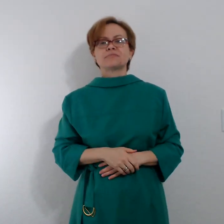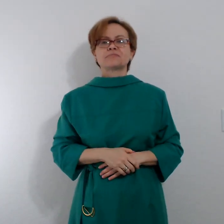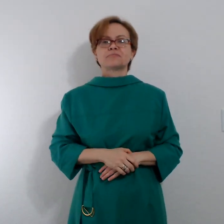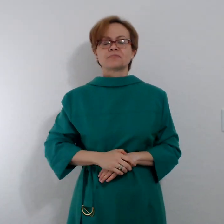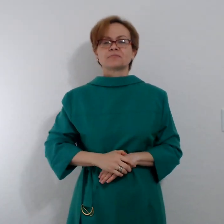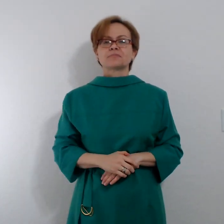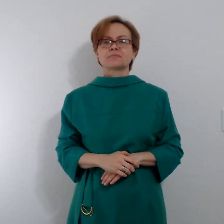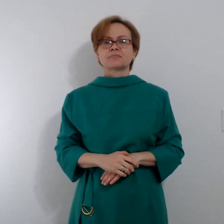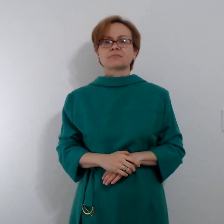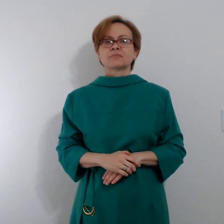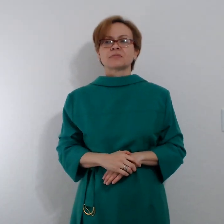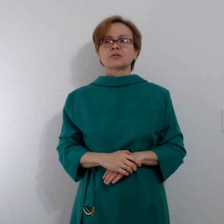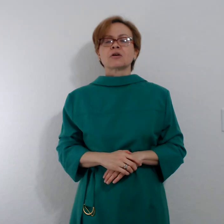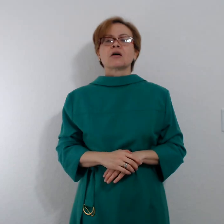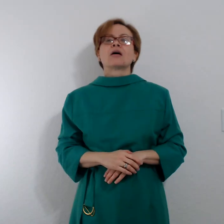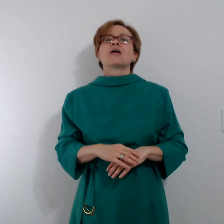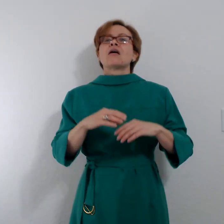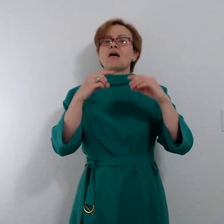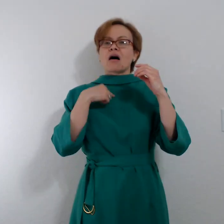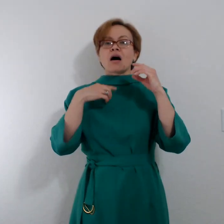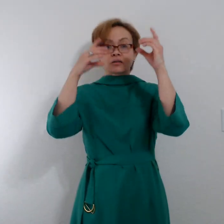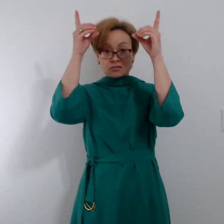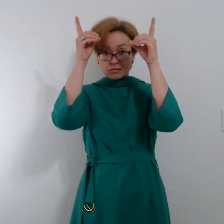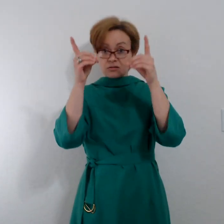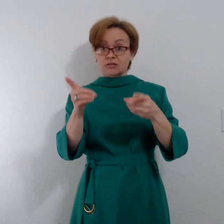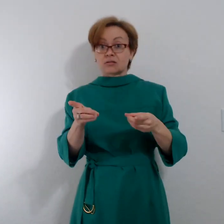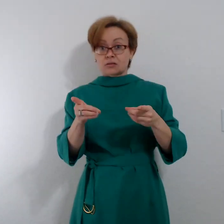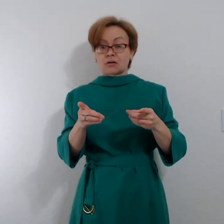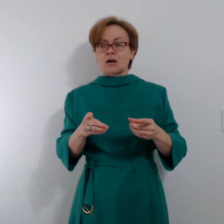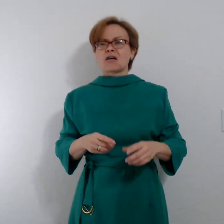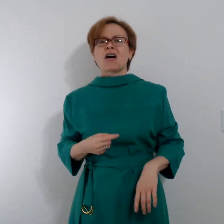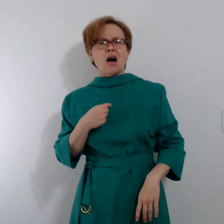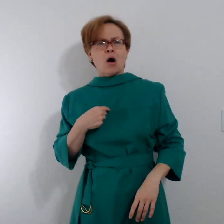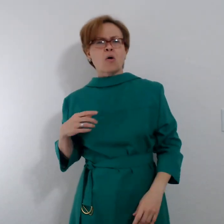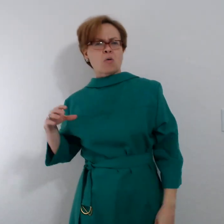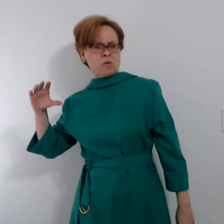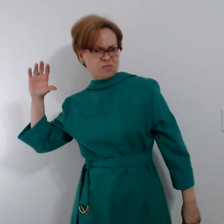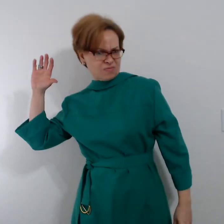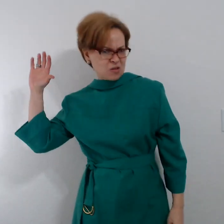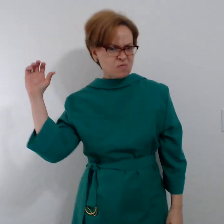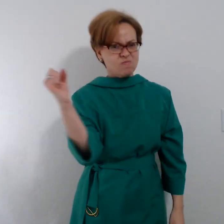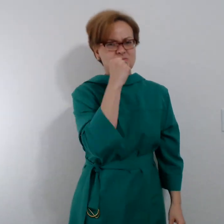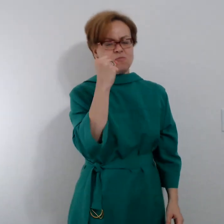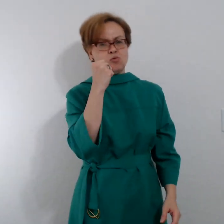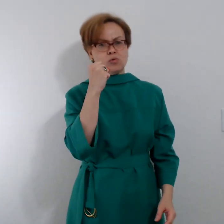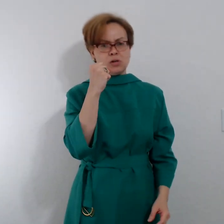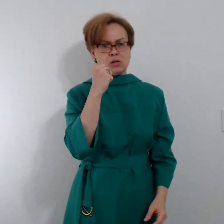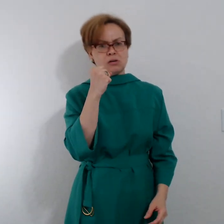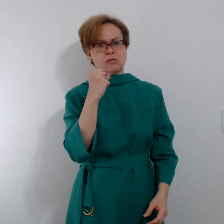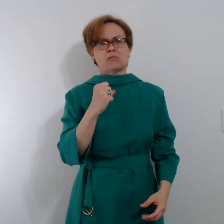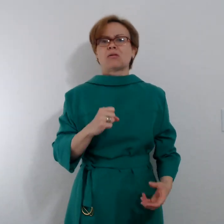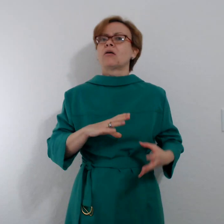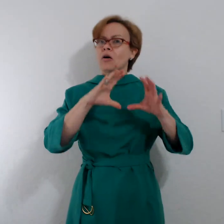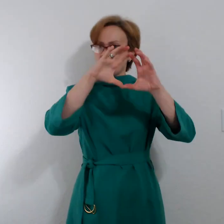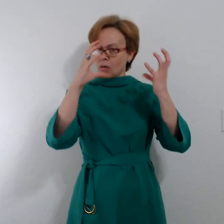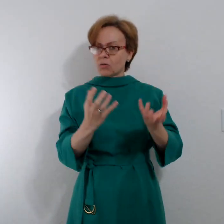I decided that I was going to break the world record live on primetime television. The